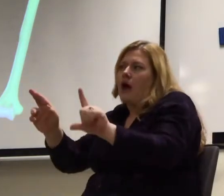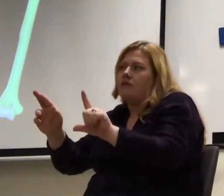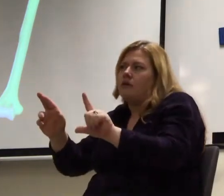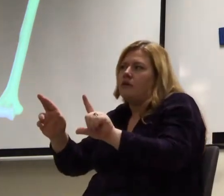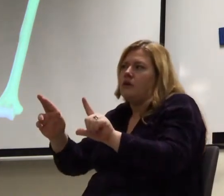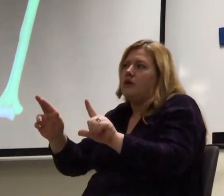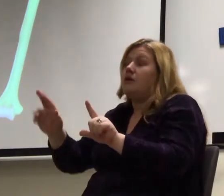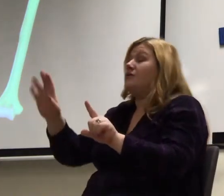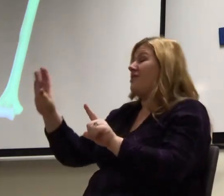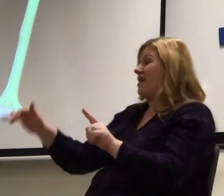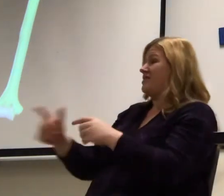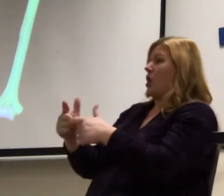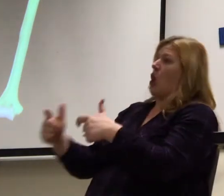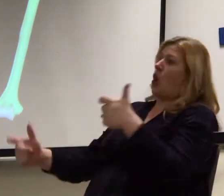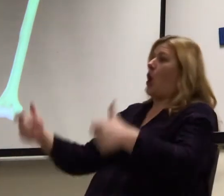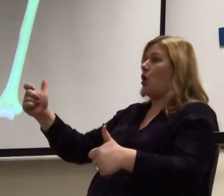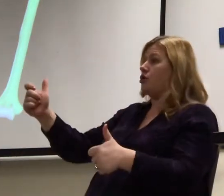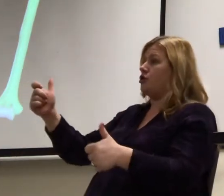largest bone of the upper extremity.